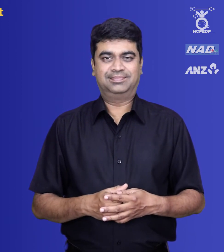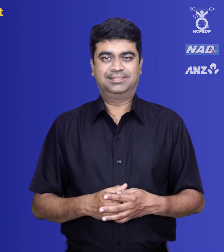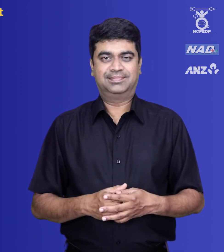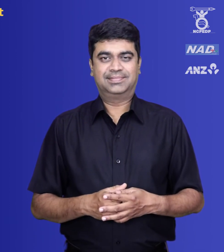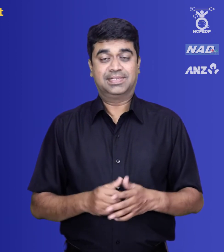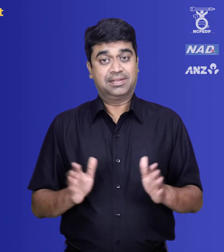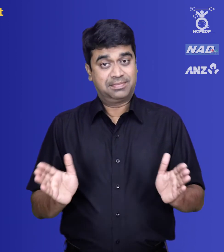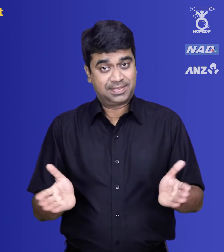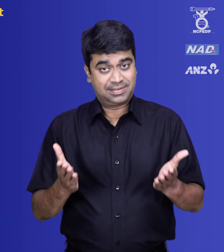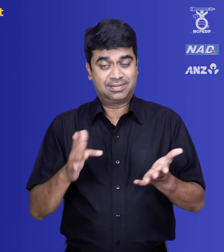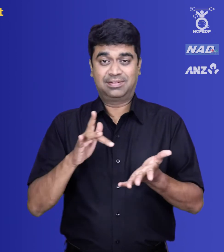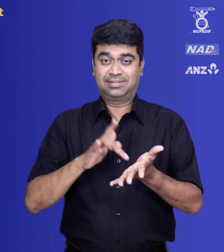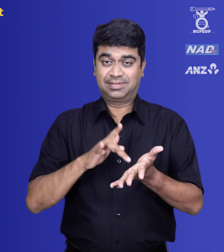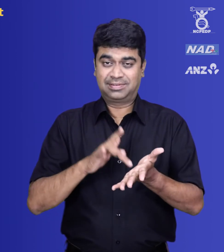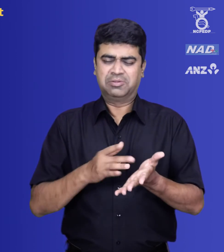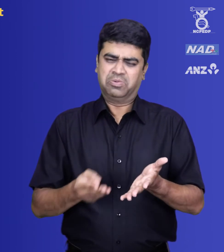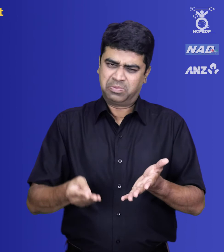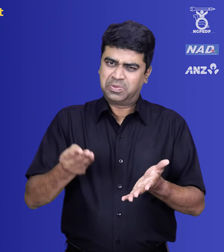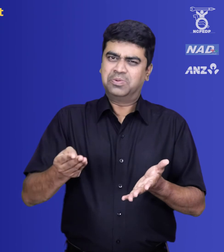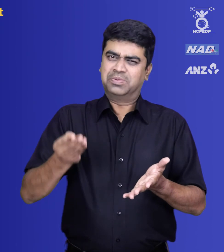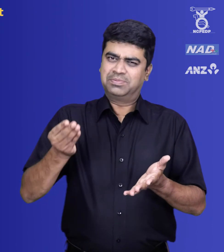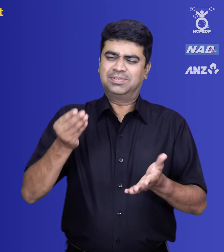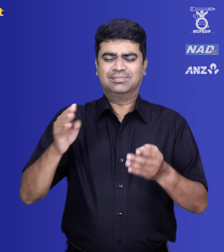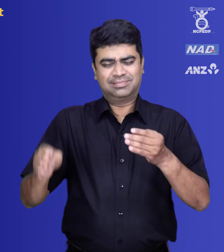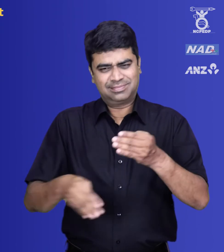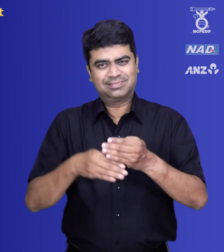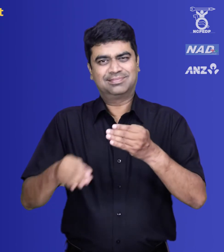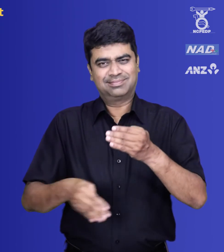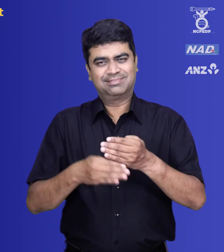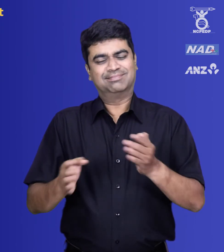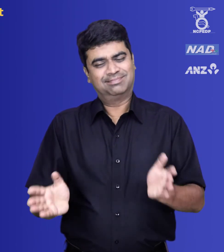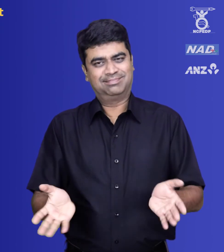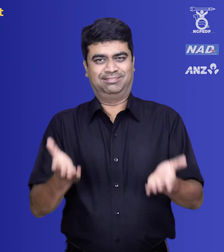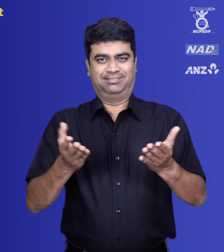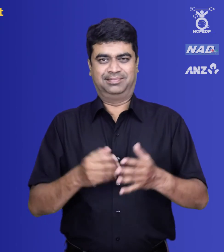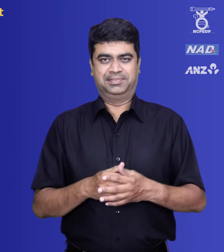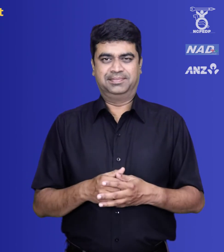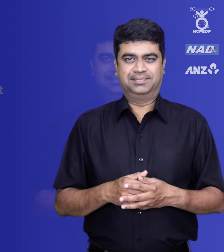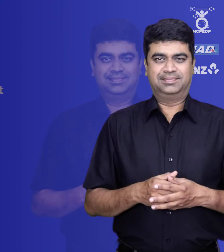Any other capacity development measures as may be required.